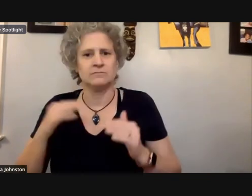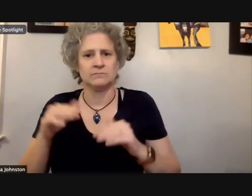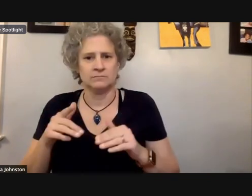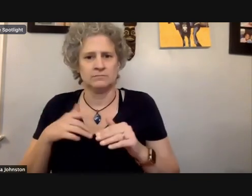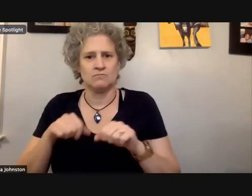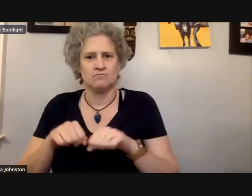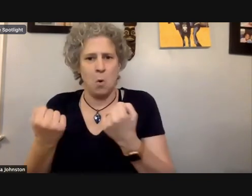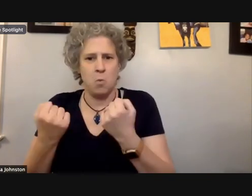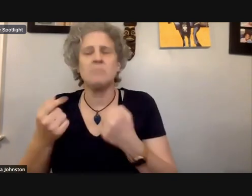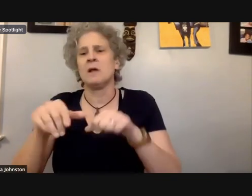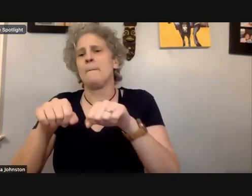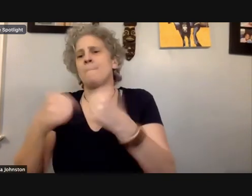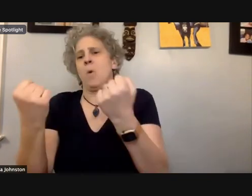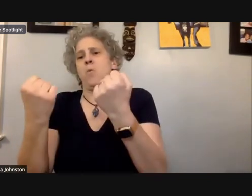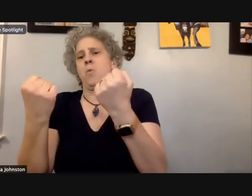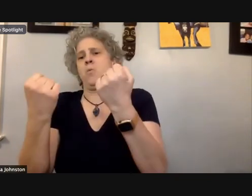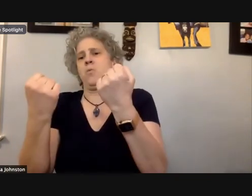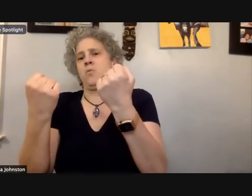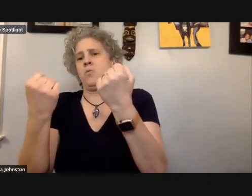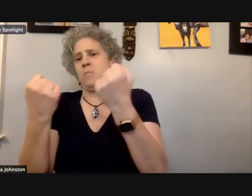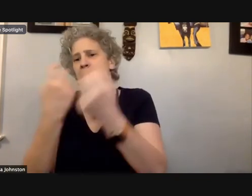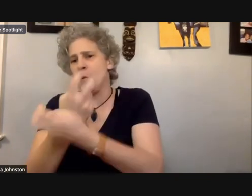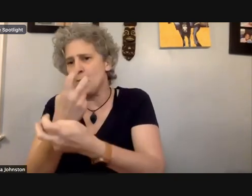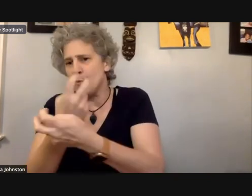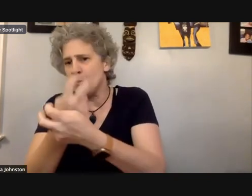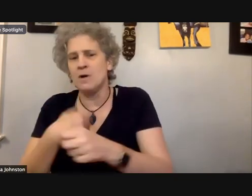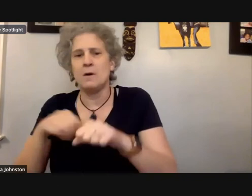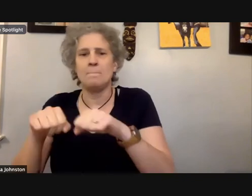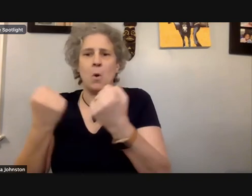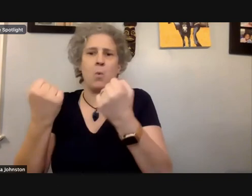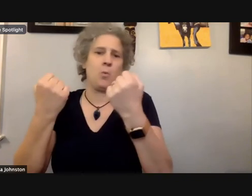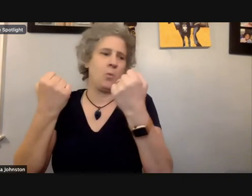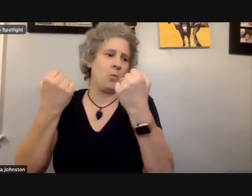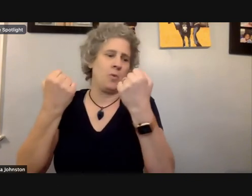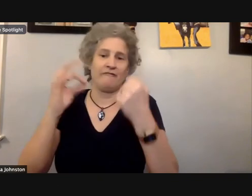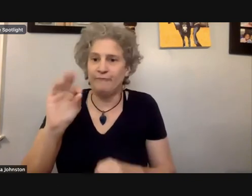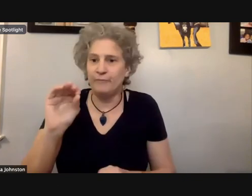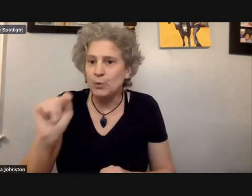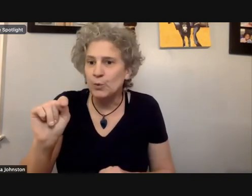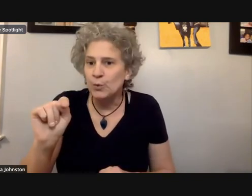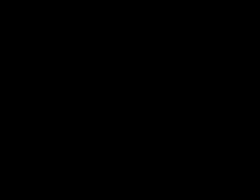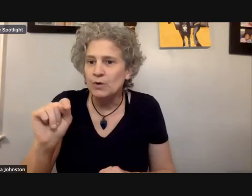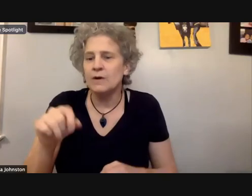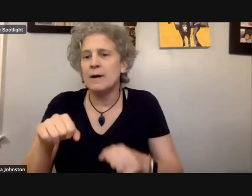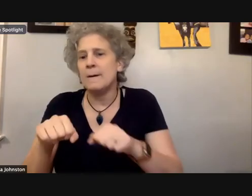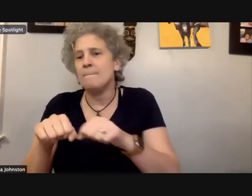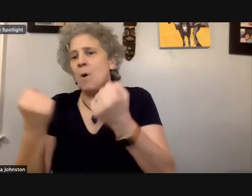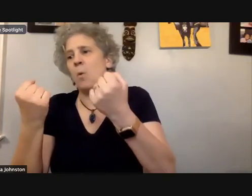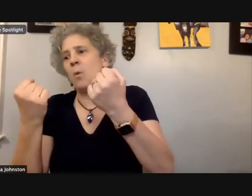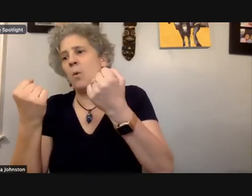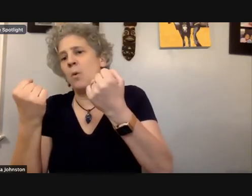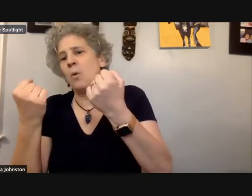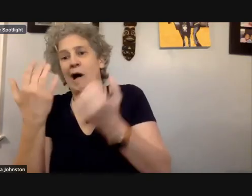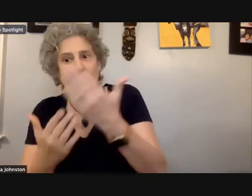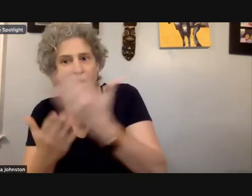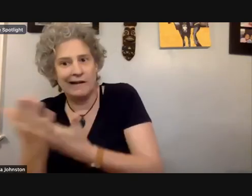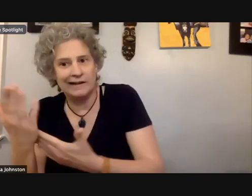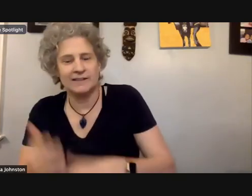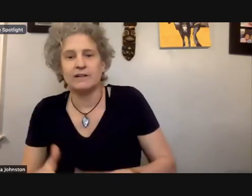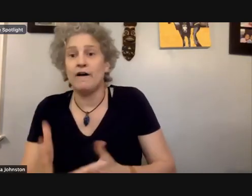right. So we covered hurt and pain, a broken bone. So to break, so a broken foot,